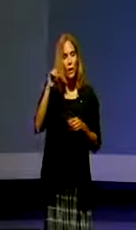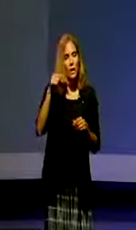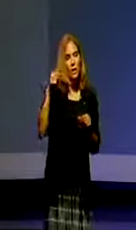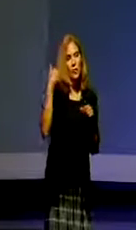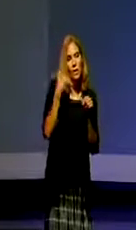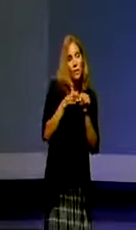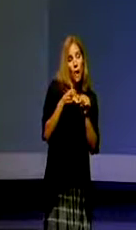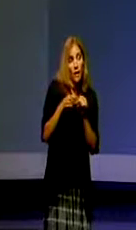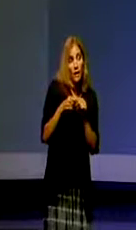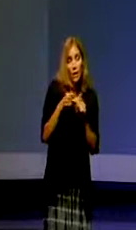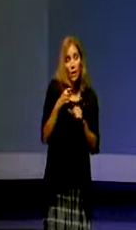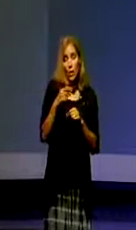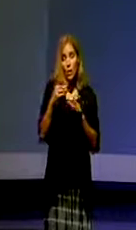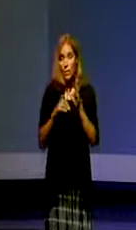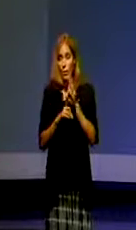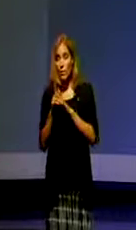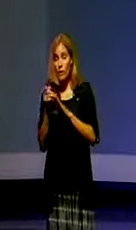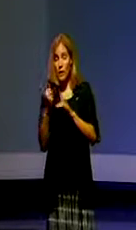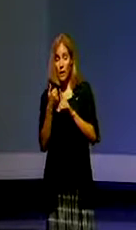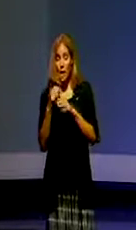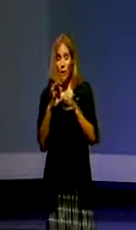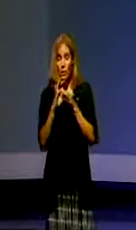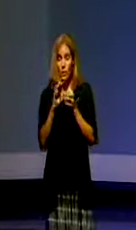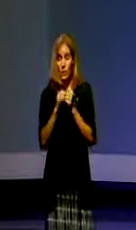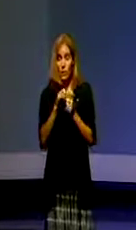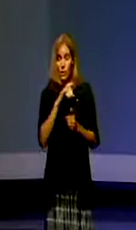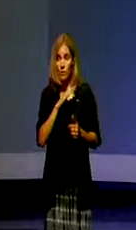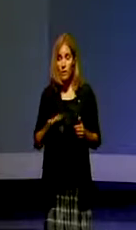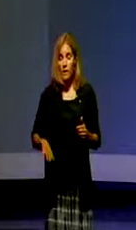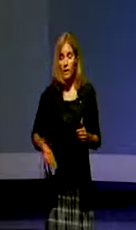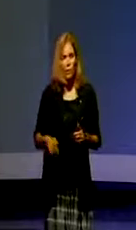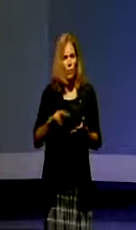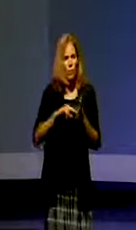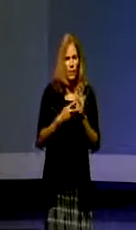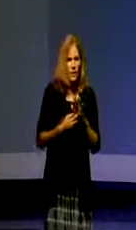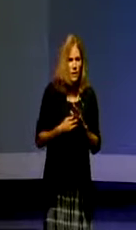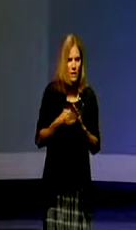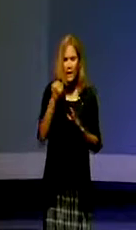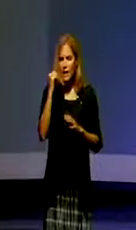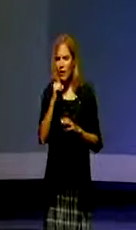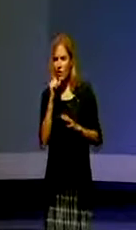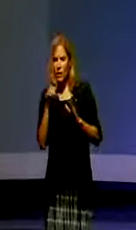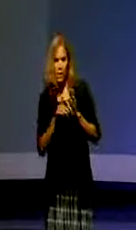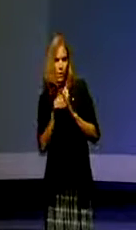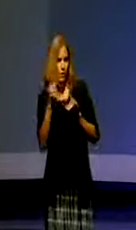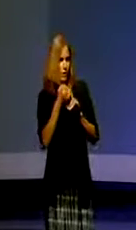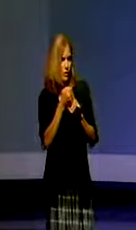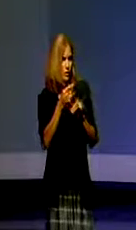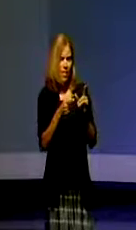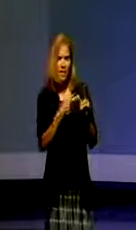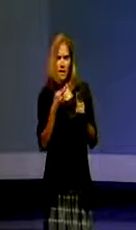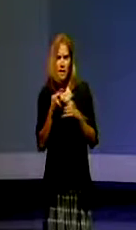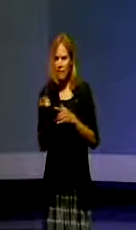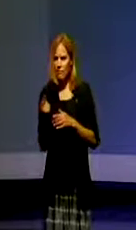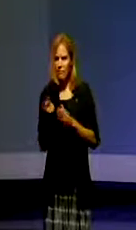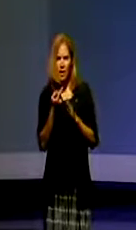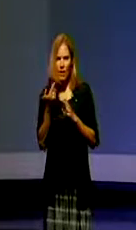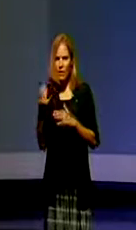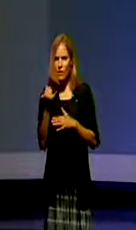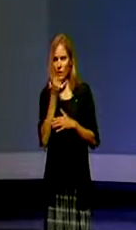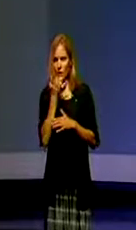as believers, we should be growing in our relationship with Christ. To say it another way, if you're not growing, then something is